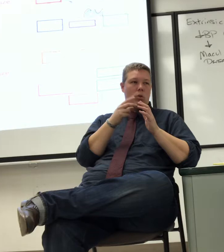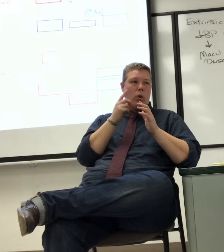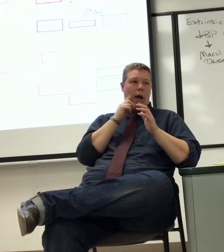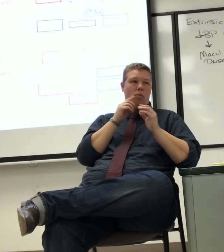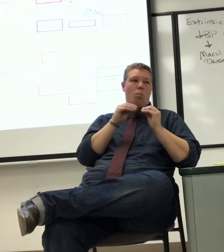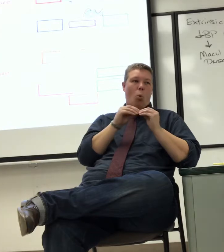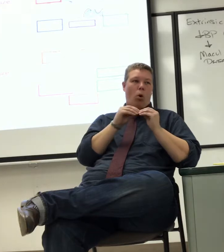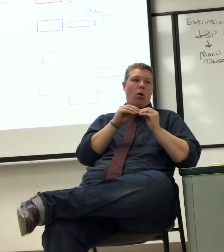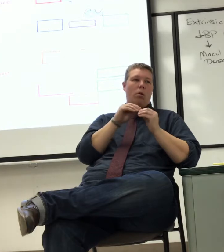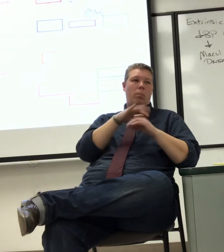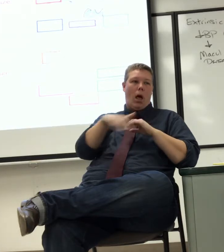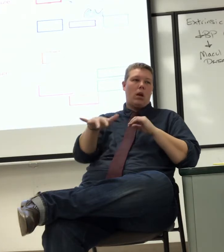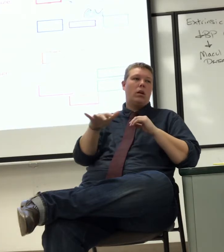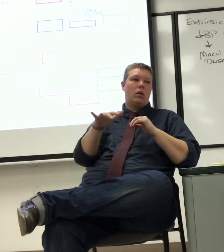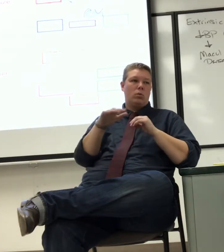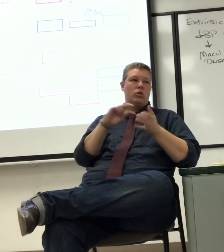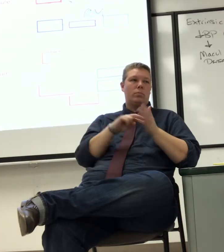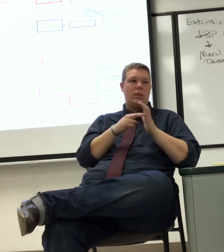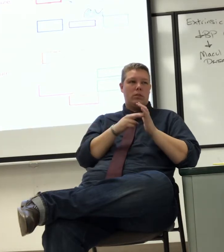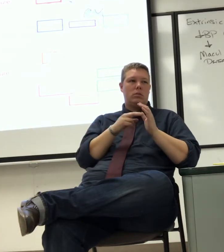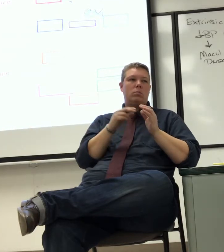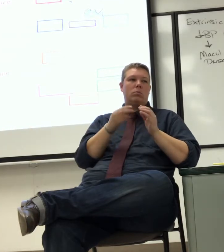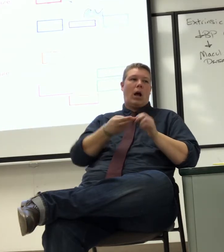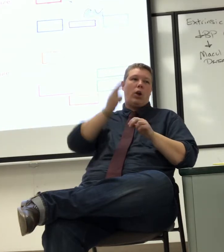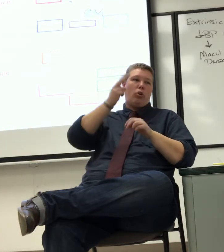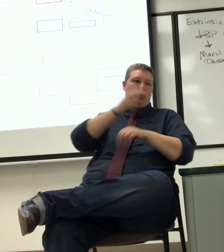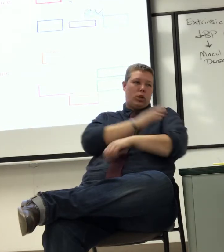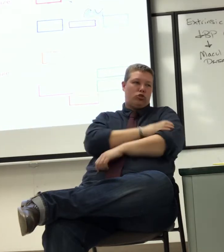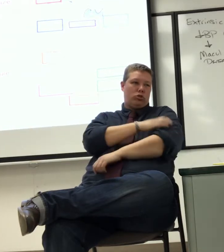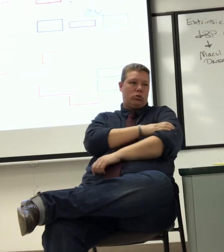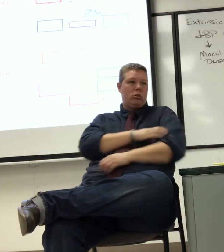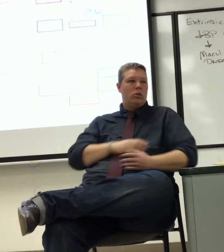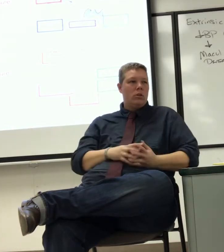So this is the last time you'll have to study it.